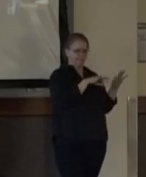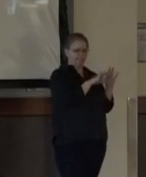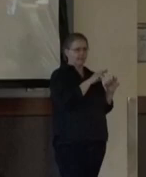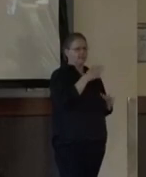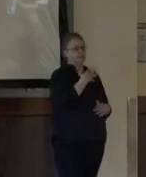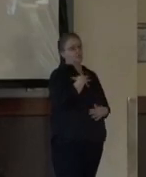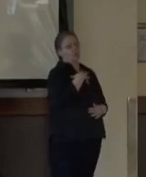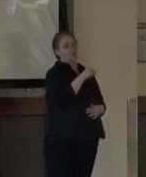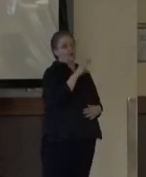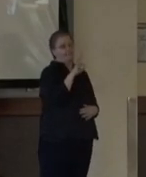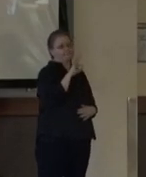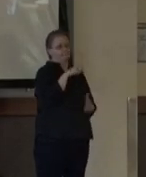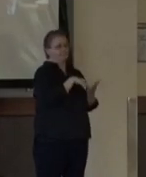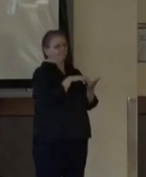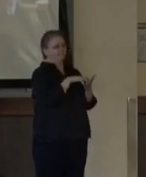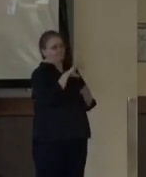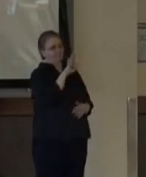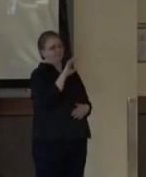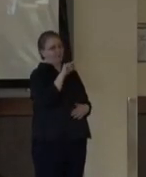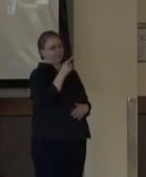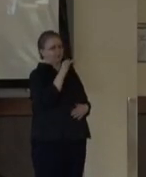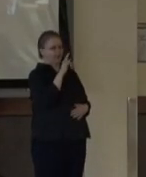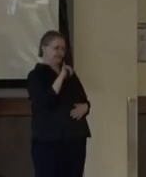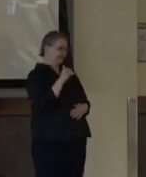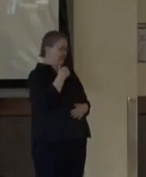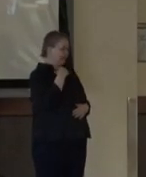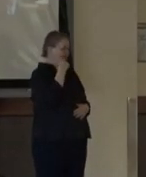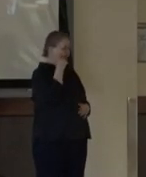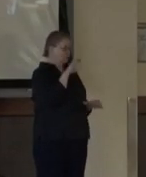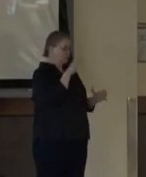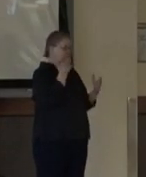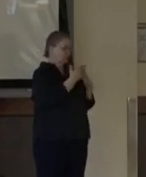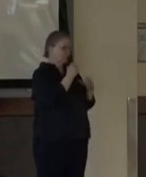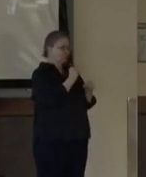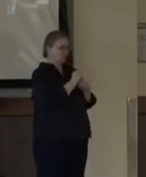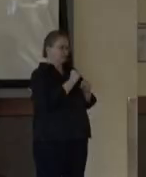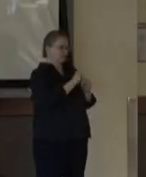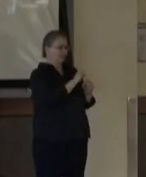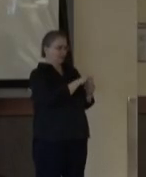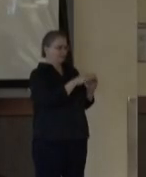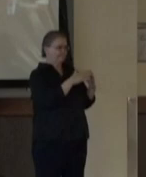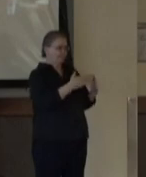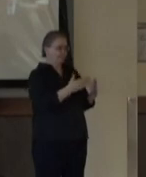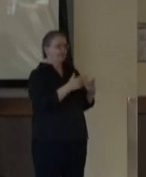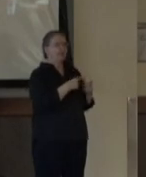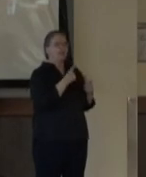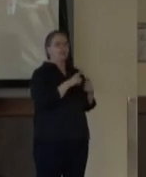White Fragility by Robin DiAngelo. I thought she did a real good job with that book. Then